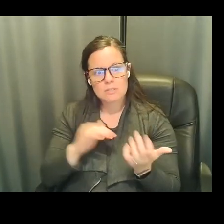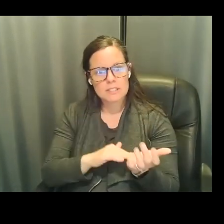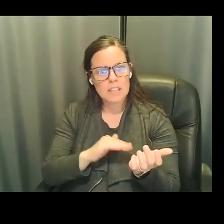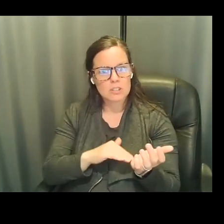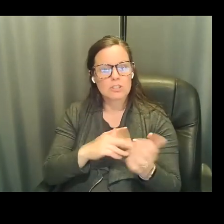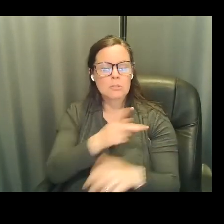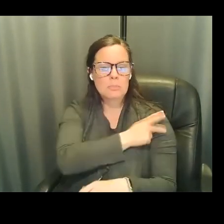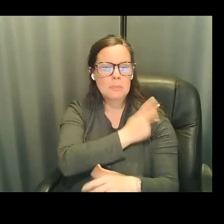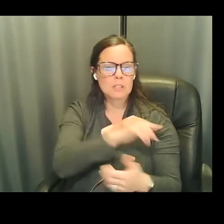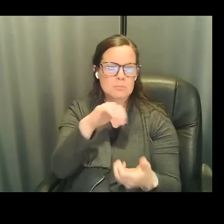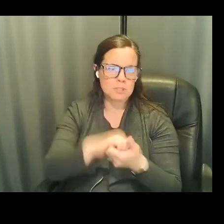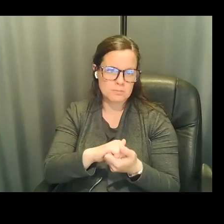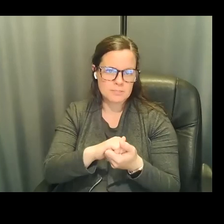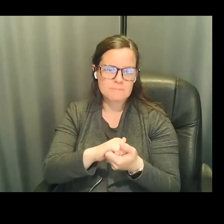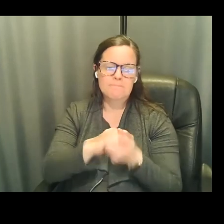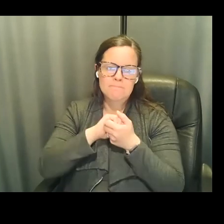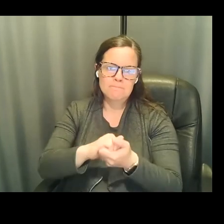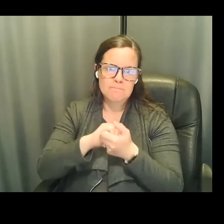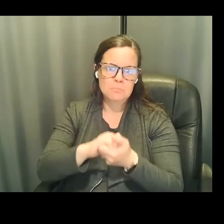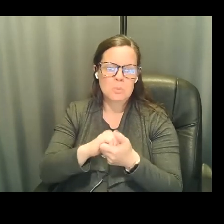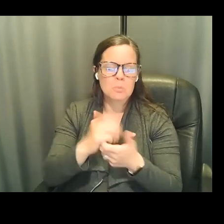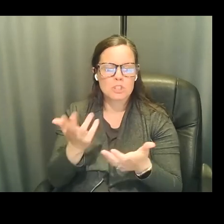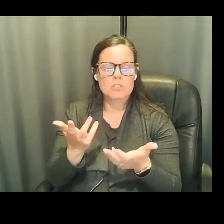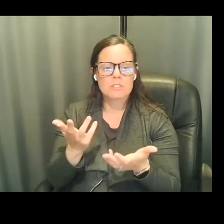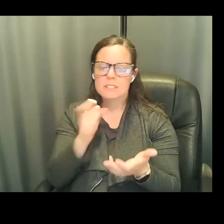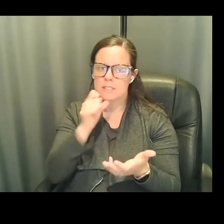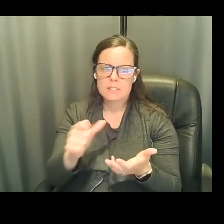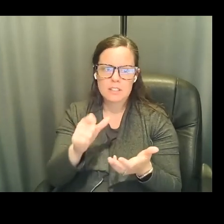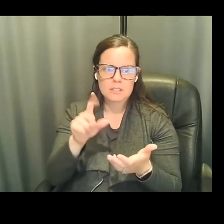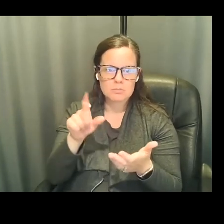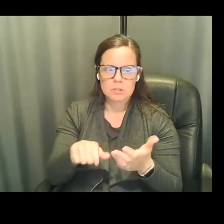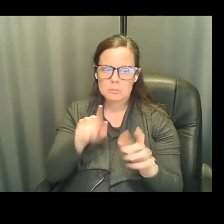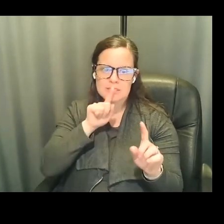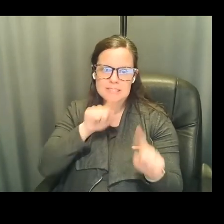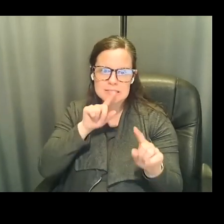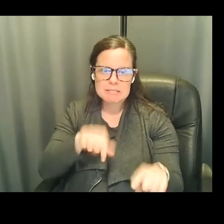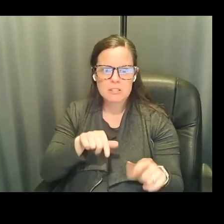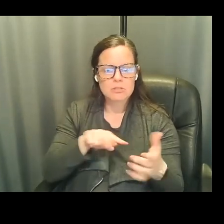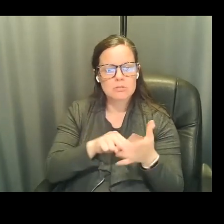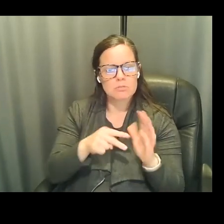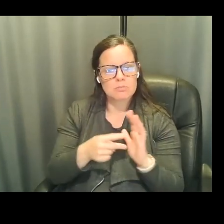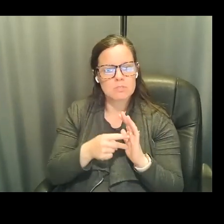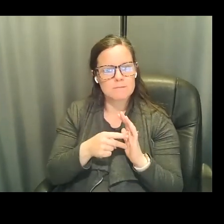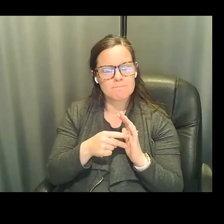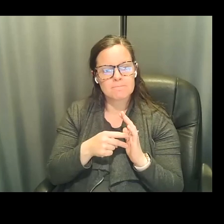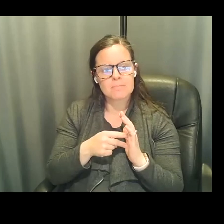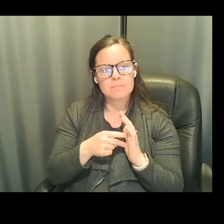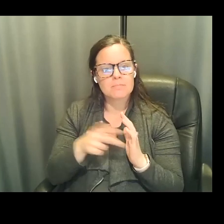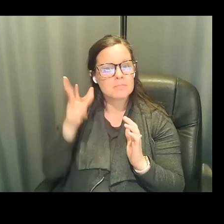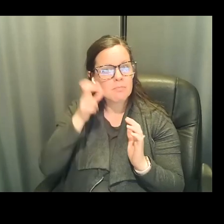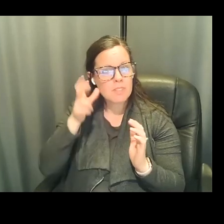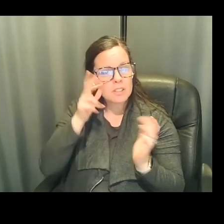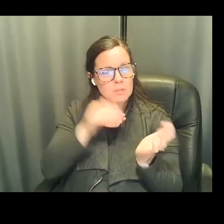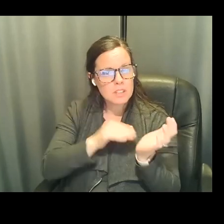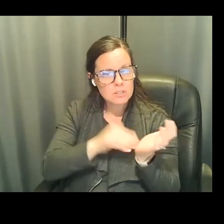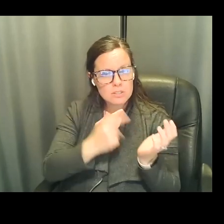and collaboration. It's not meant to be a dictatorship. So therefore, you should take whatever the doctor says and